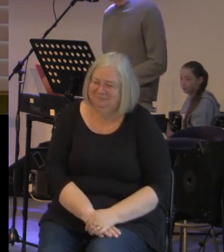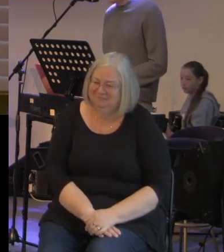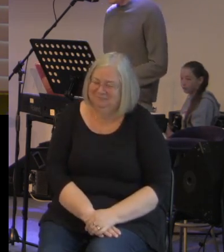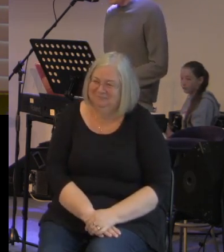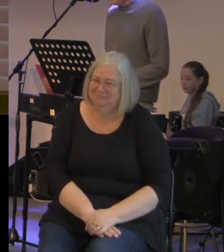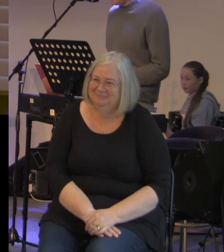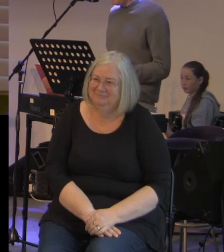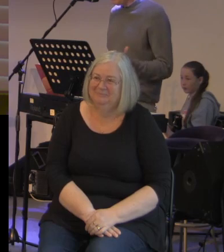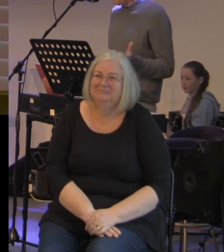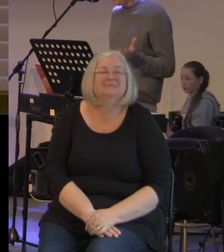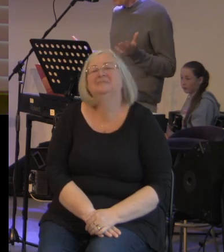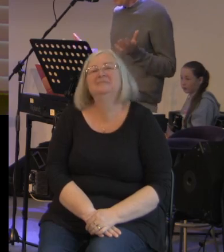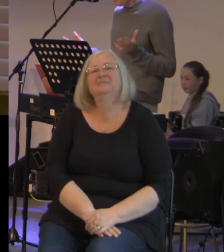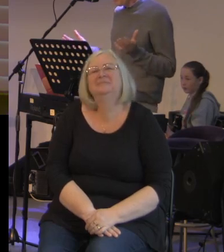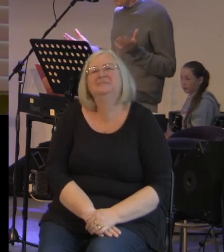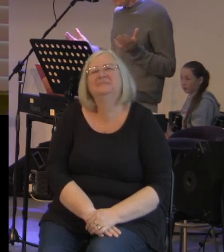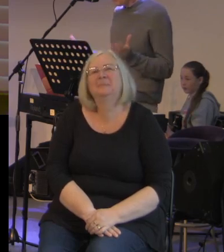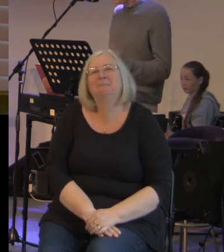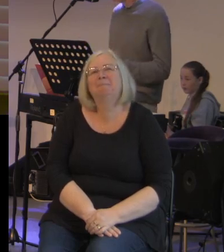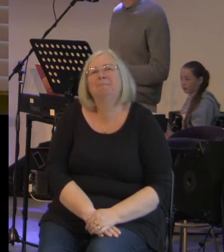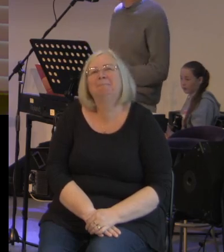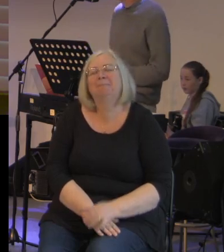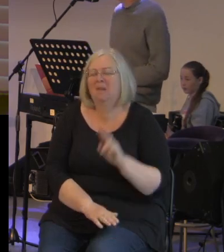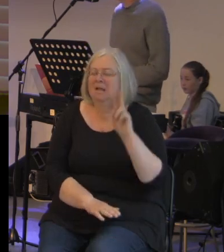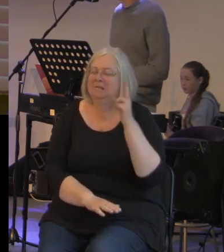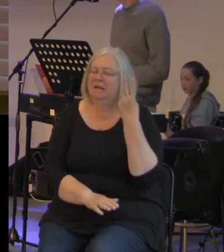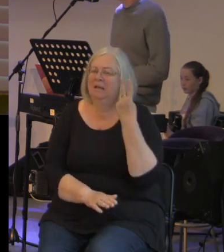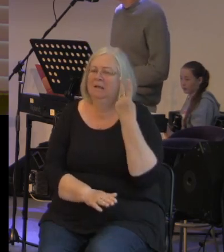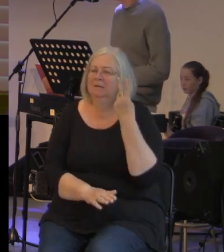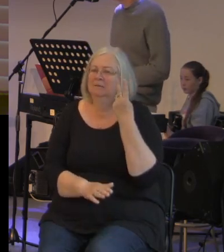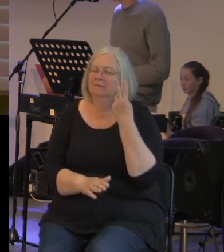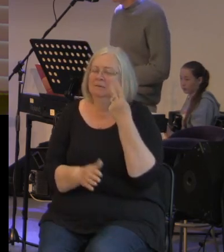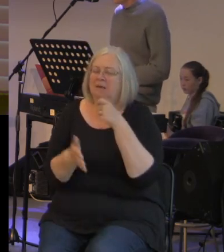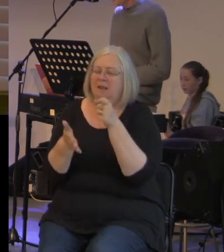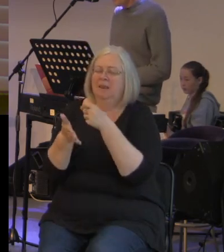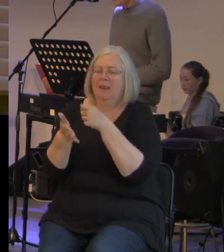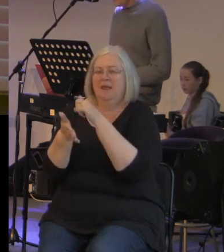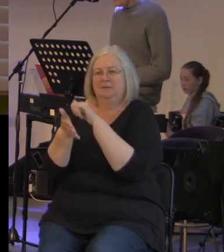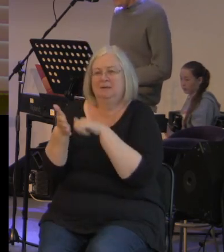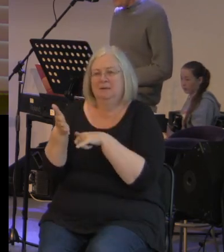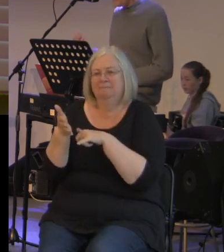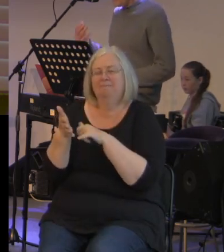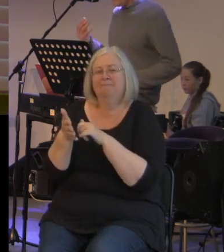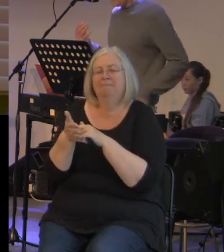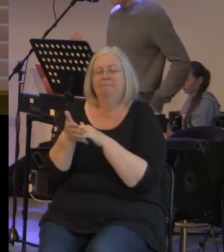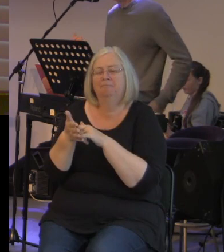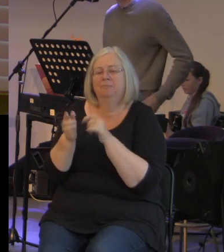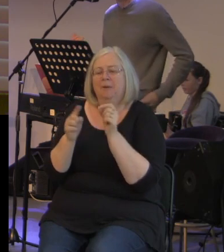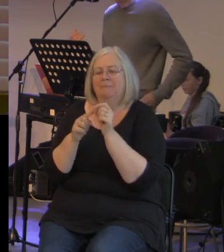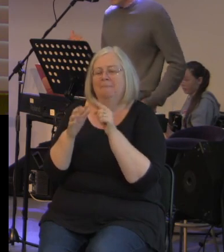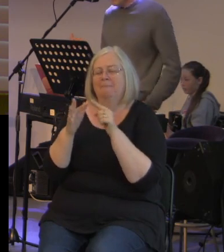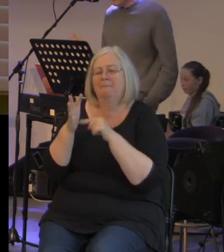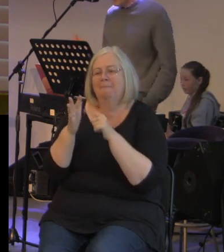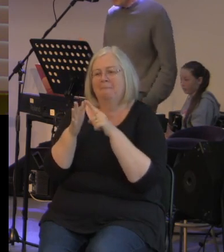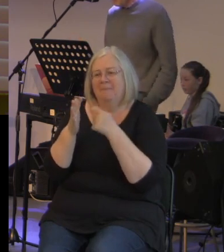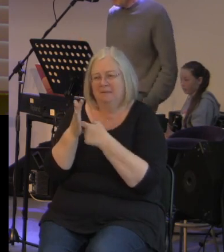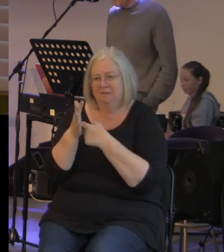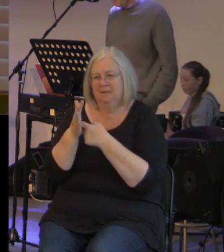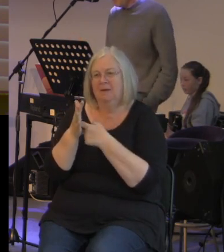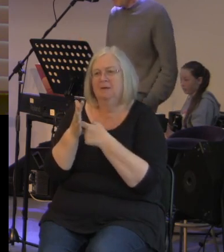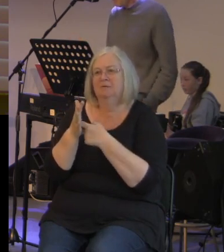In his second letter, towards the end of the New Testament part of the Bible, Peter writes these